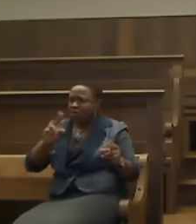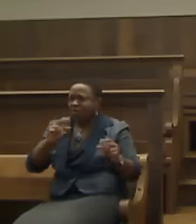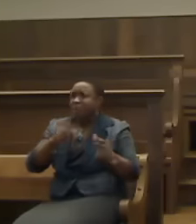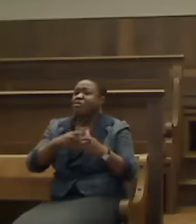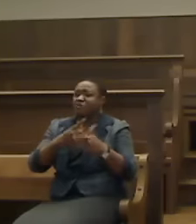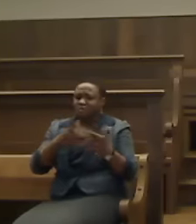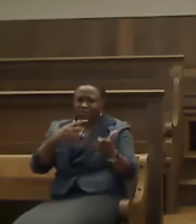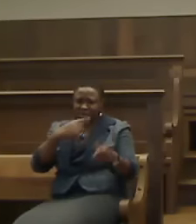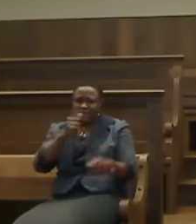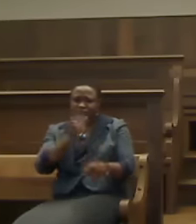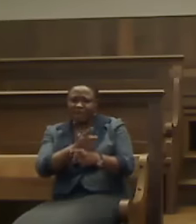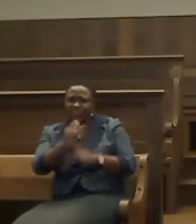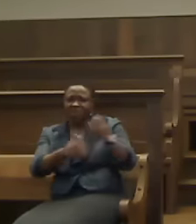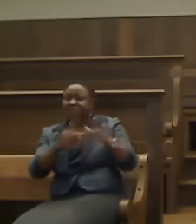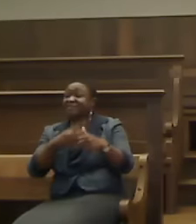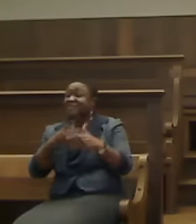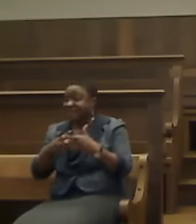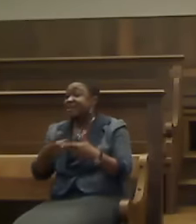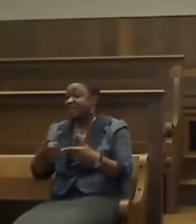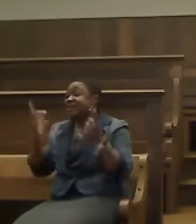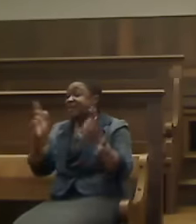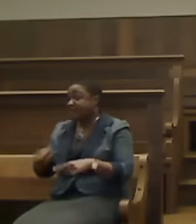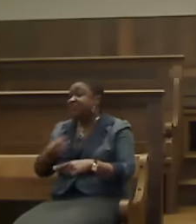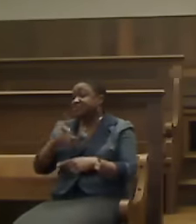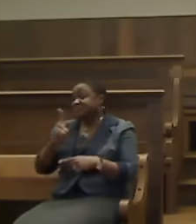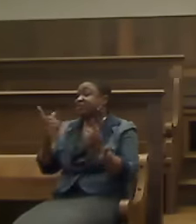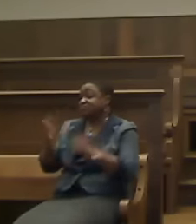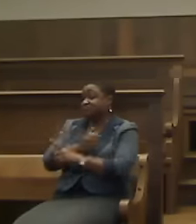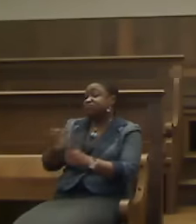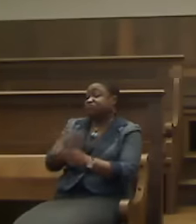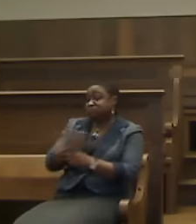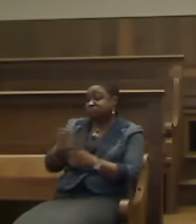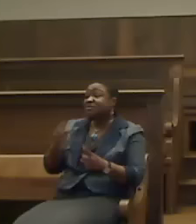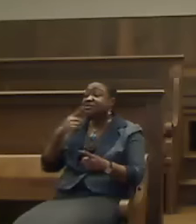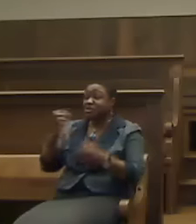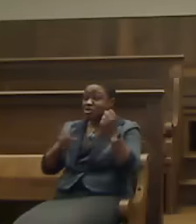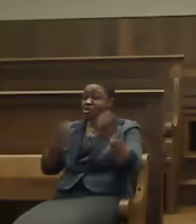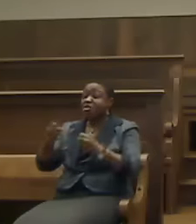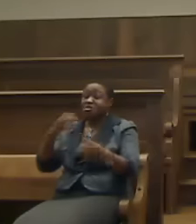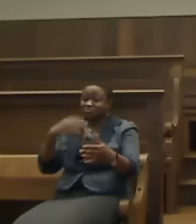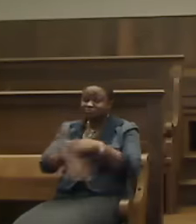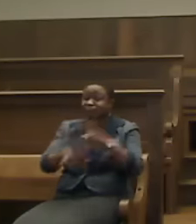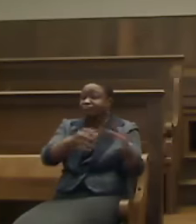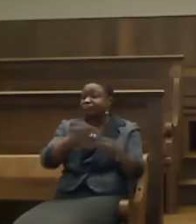physically attacked. He got into a car and they beat his car, and then his friends actually who were outside got seriously hurt.